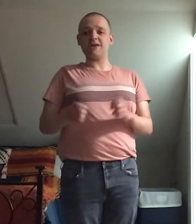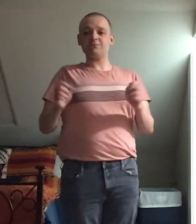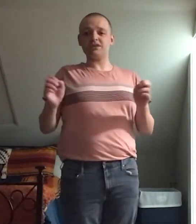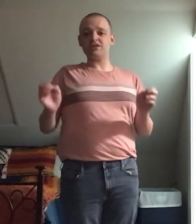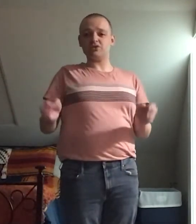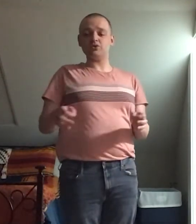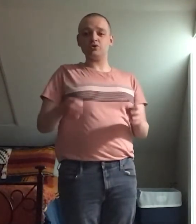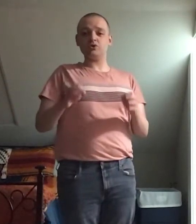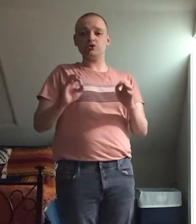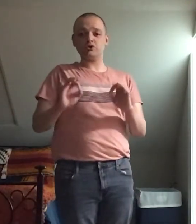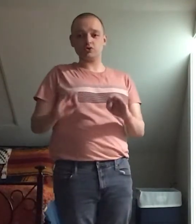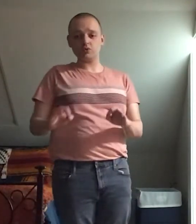be good too.